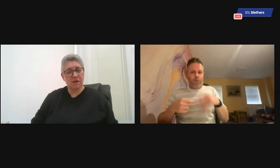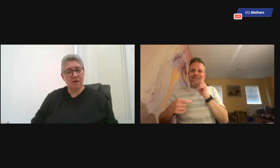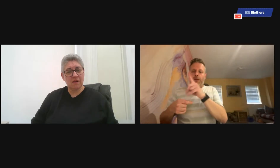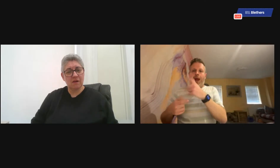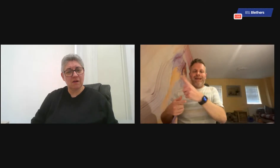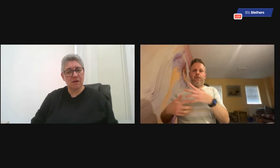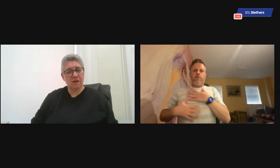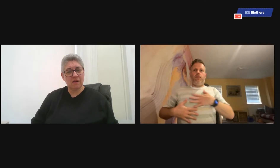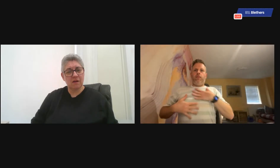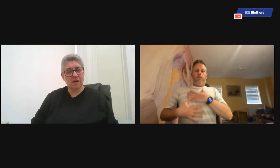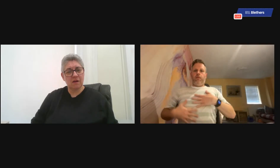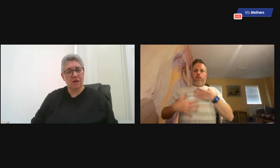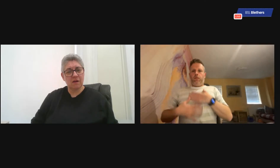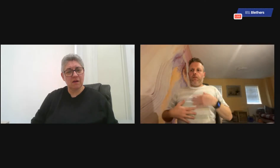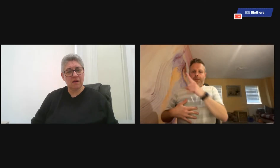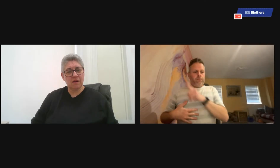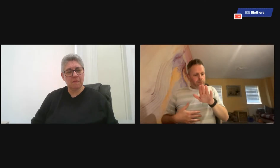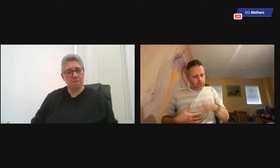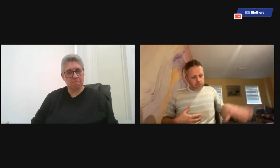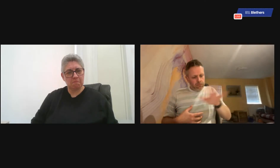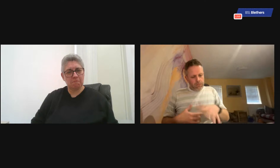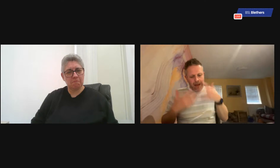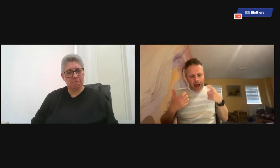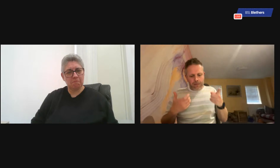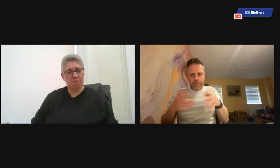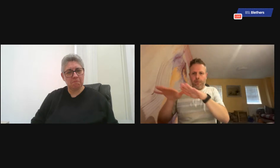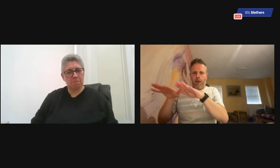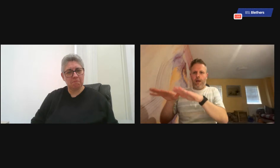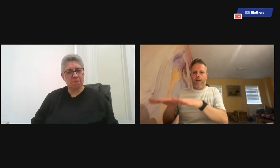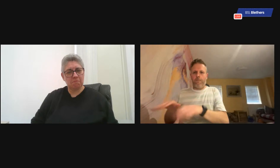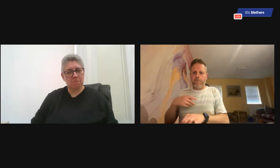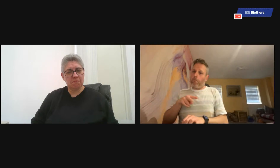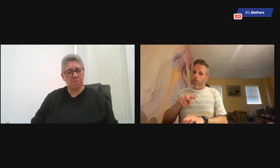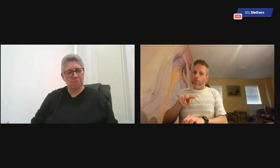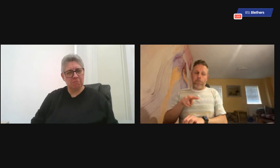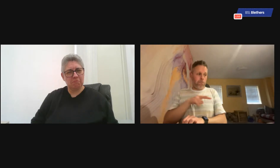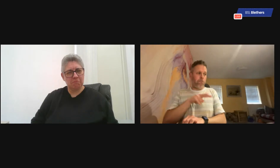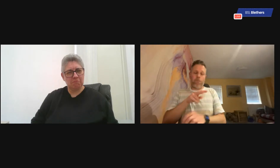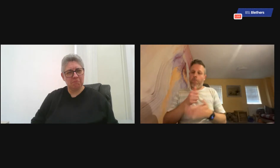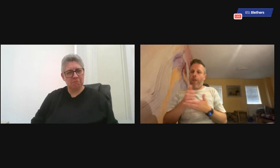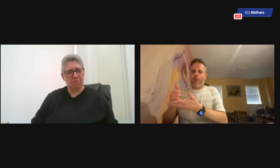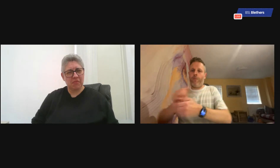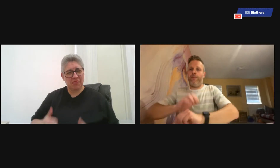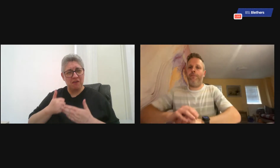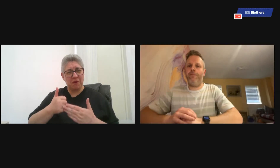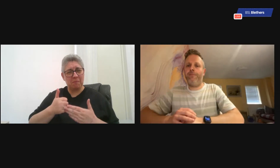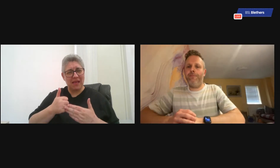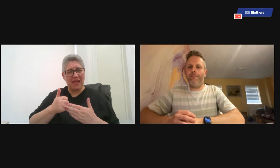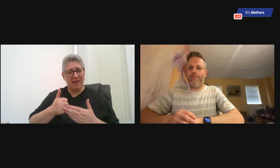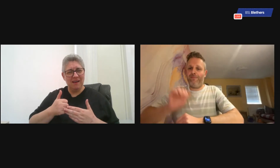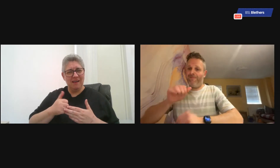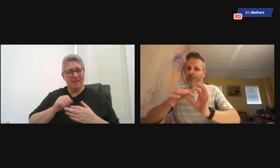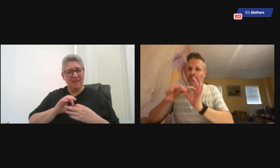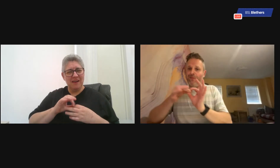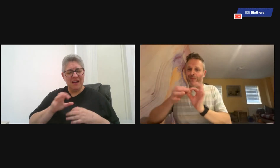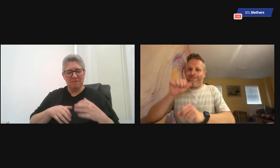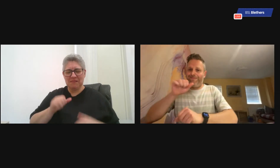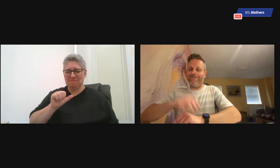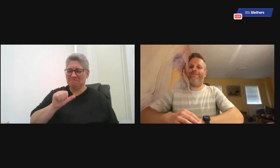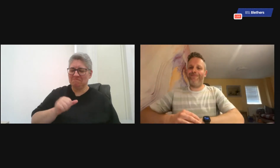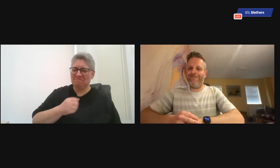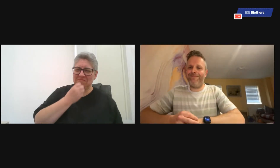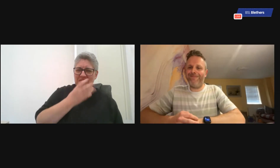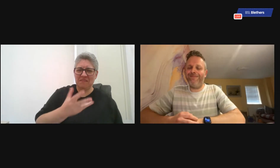remember I'd read a book or something, and there was some mention of animals, particularly cats, that have a very